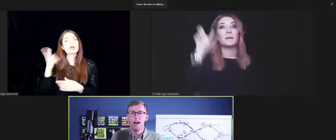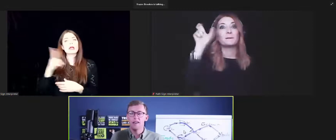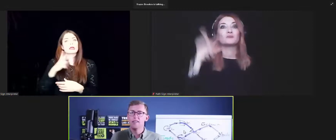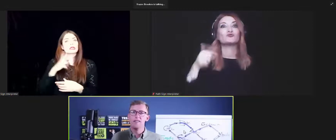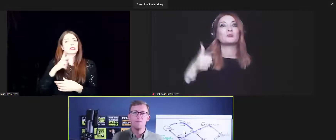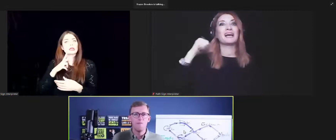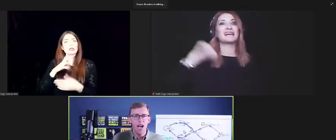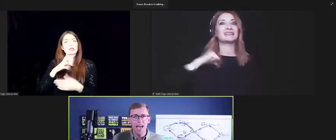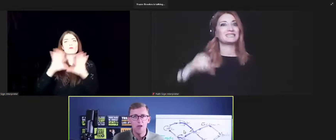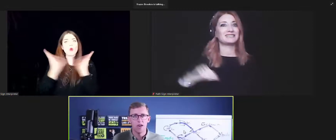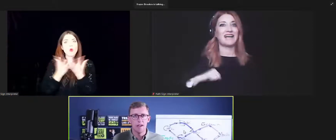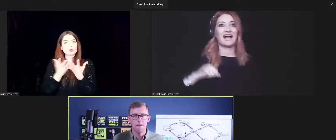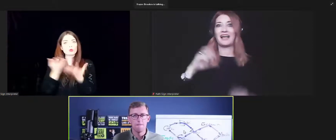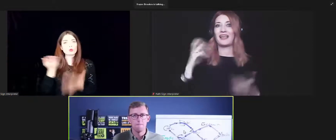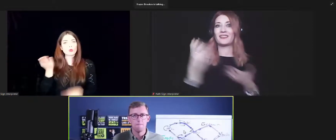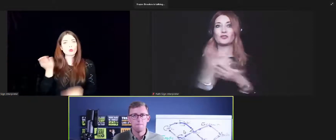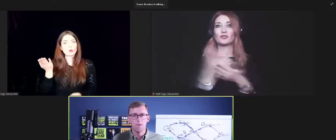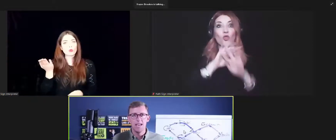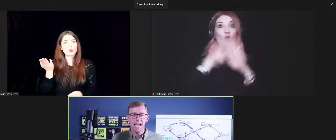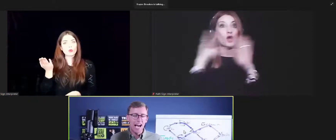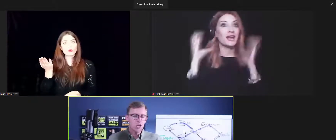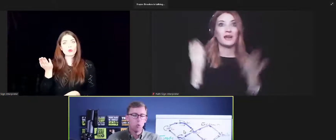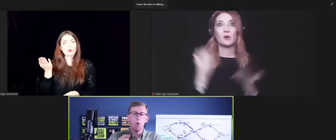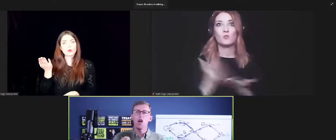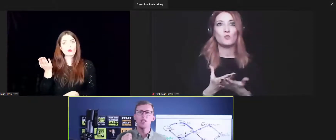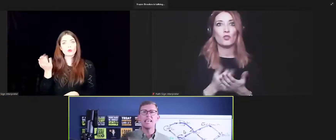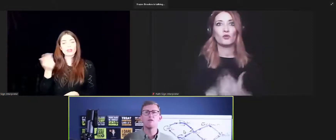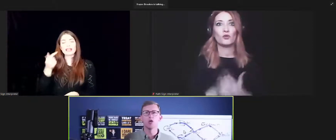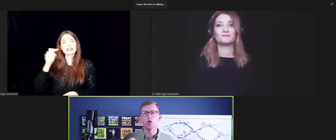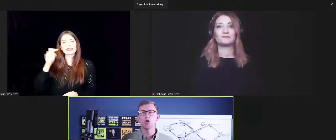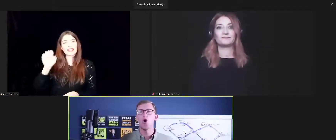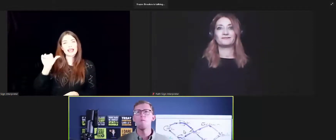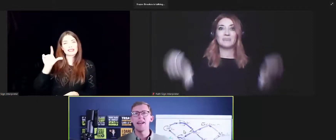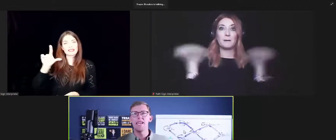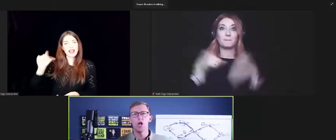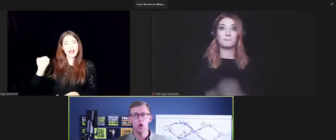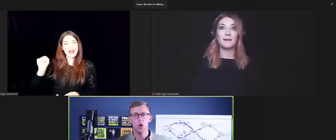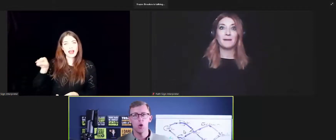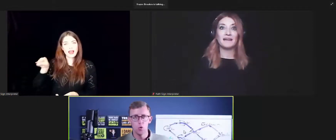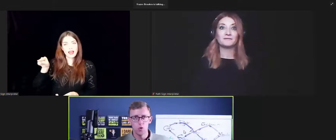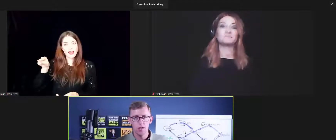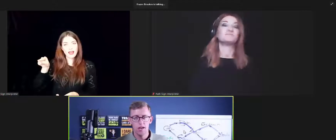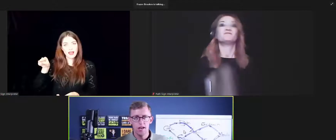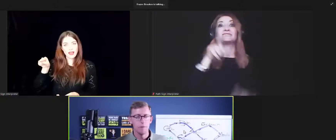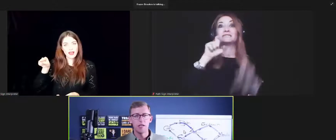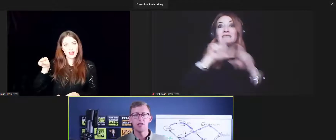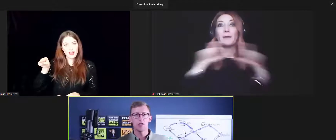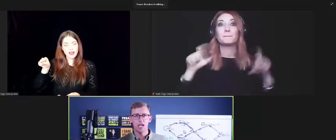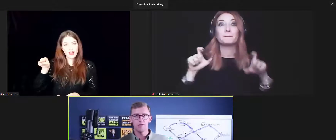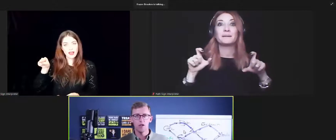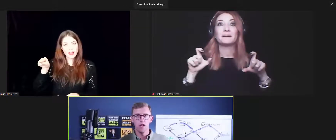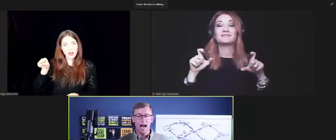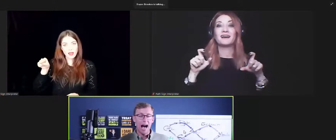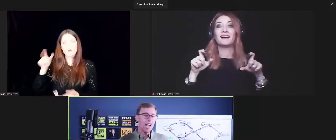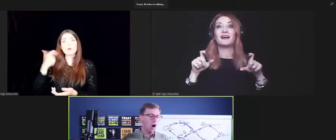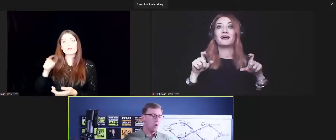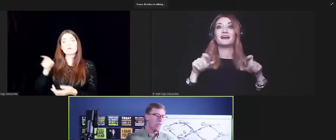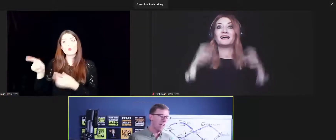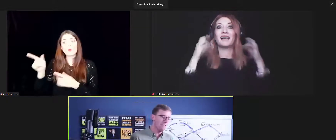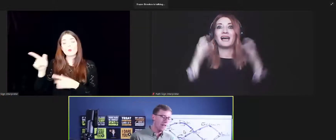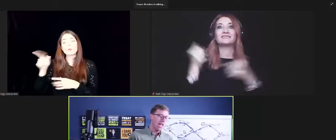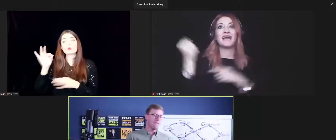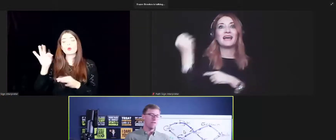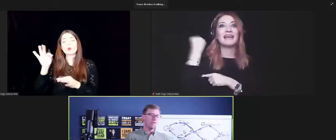solar? Energy. Guys, the world leaves us so many clues to be successful. I know